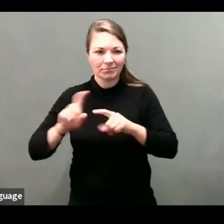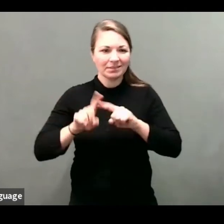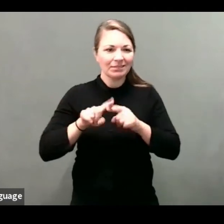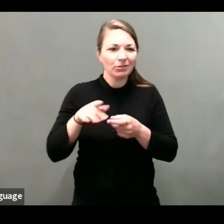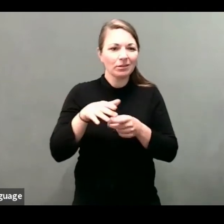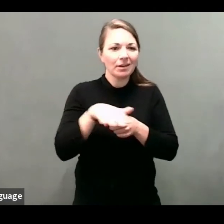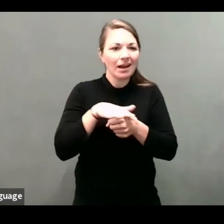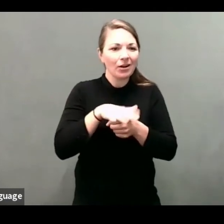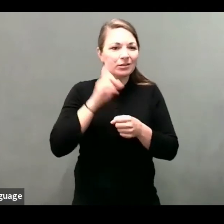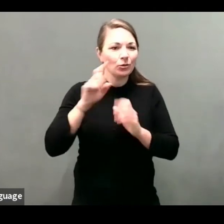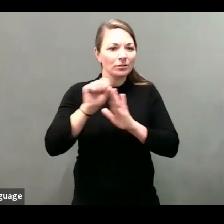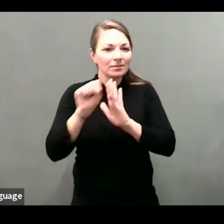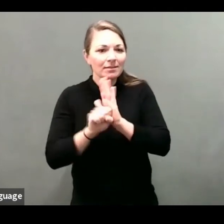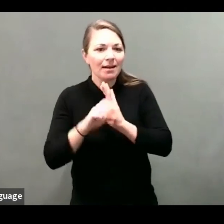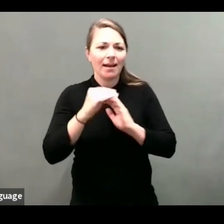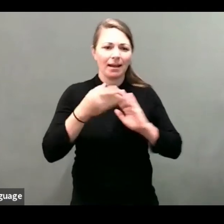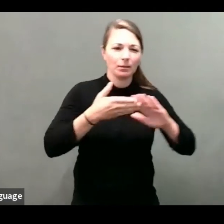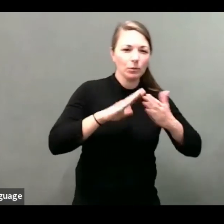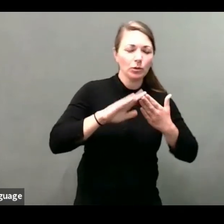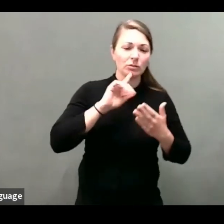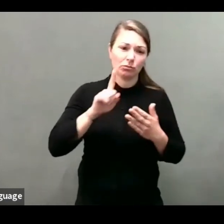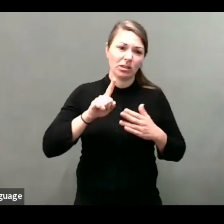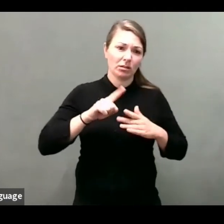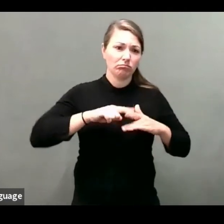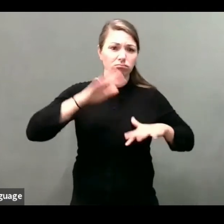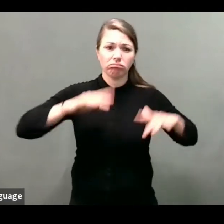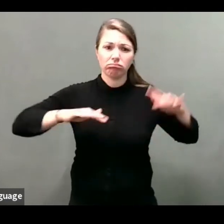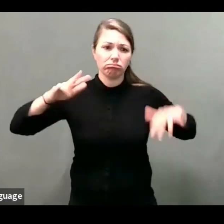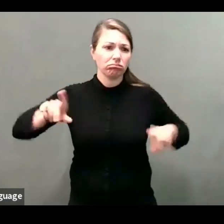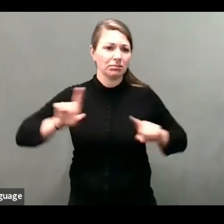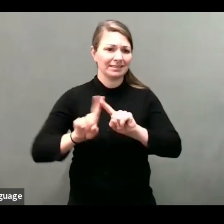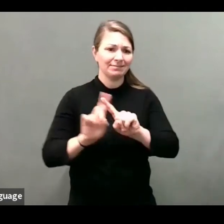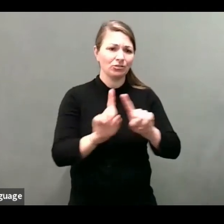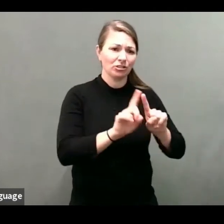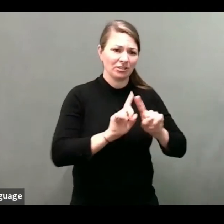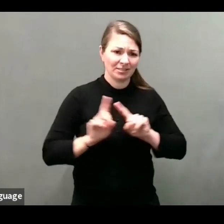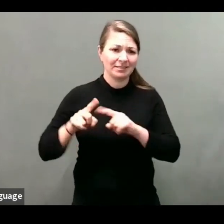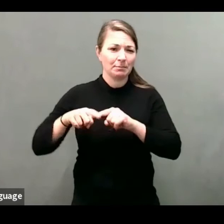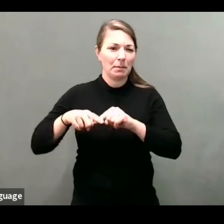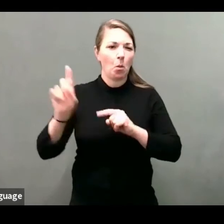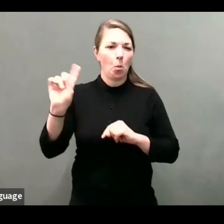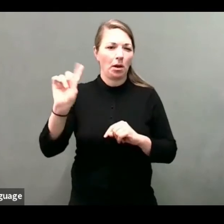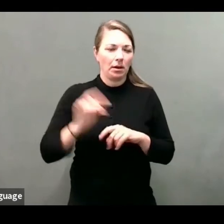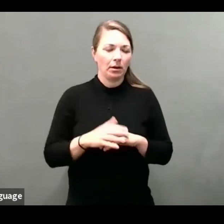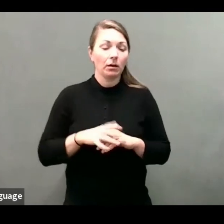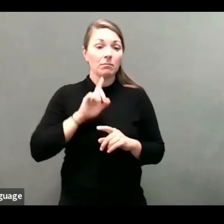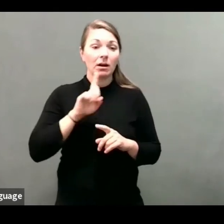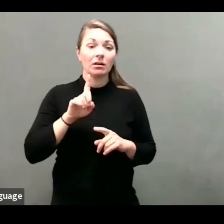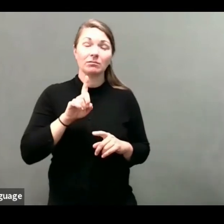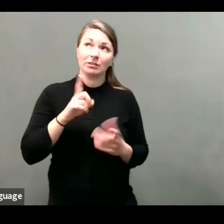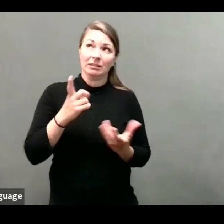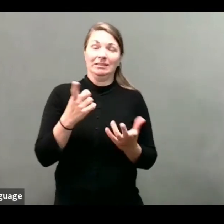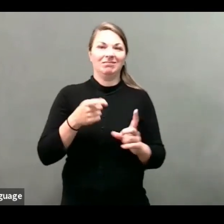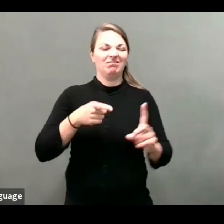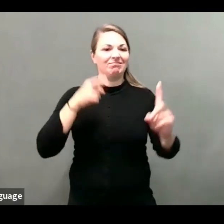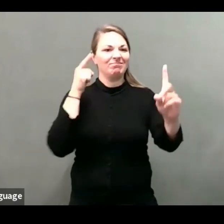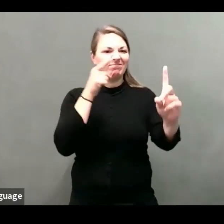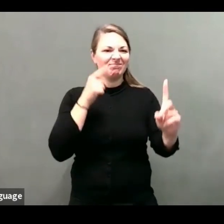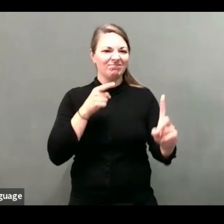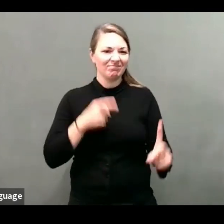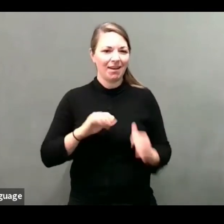communities can vary significantly. But some of the main organizational structures are